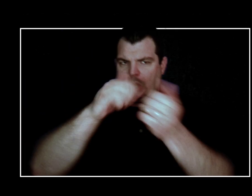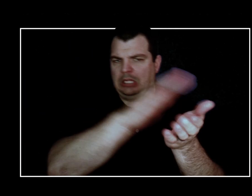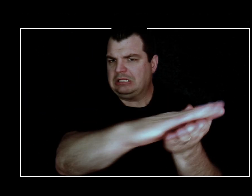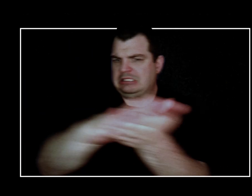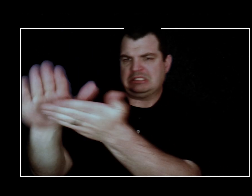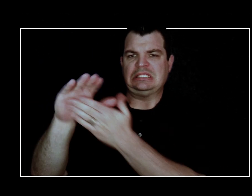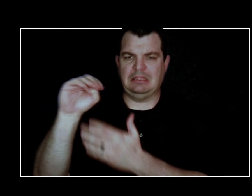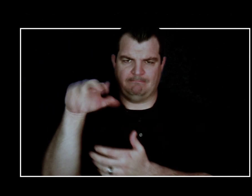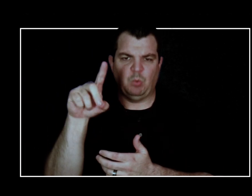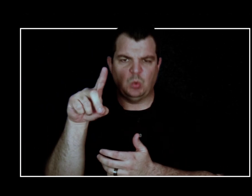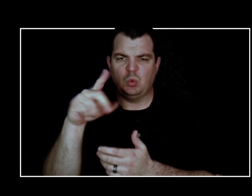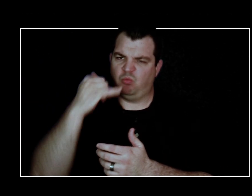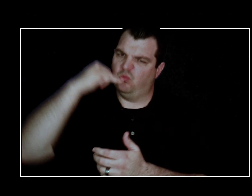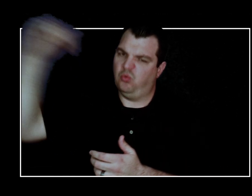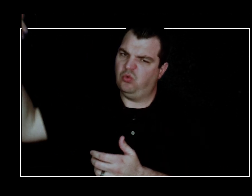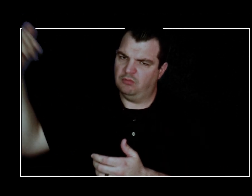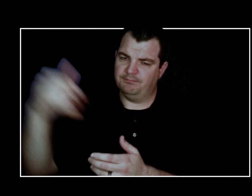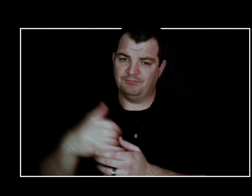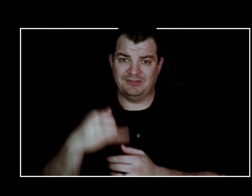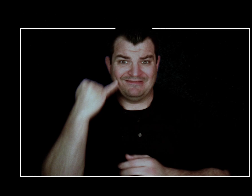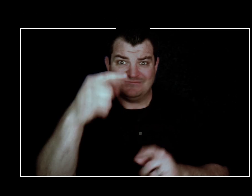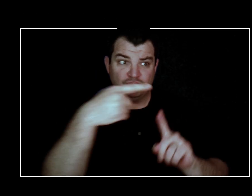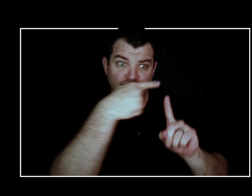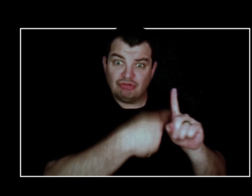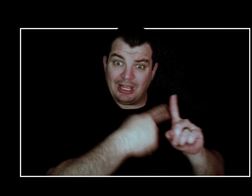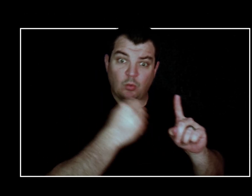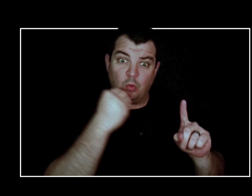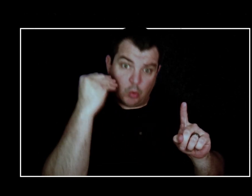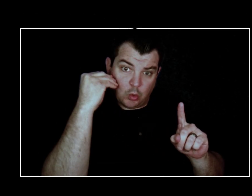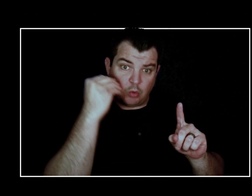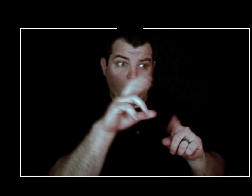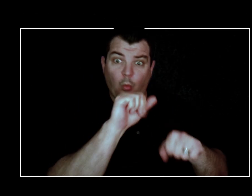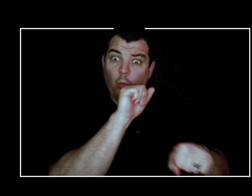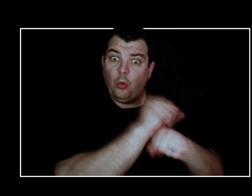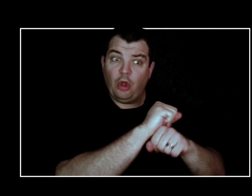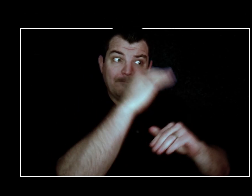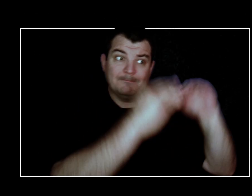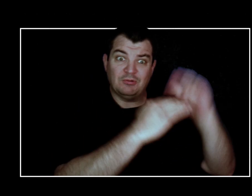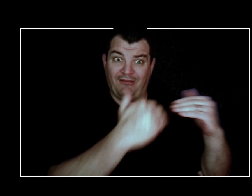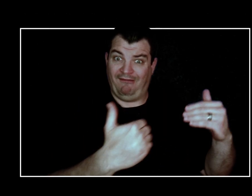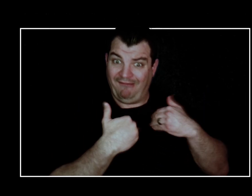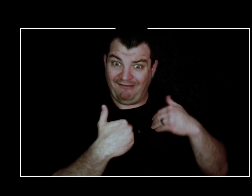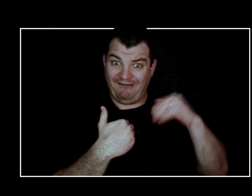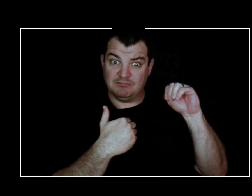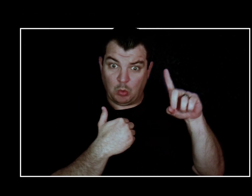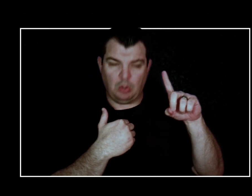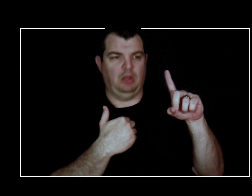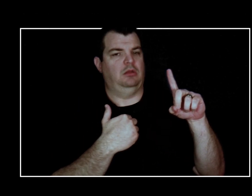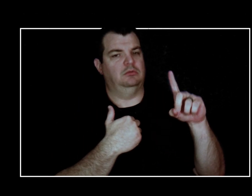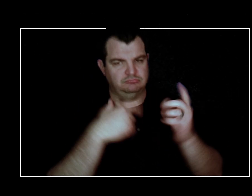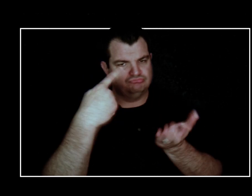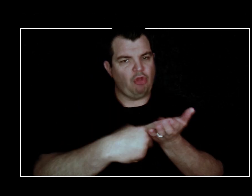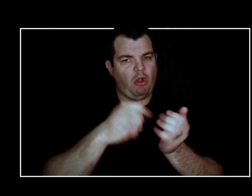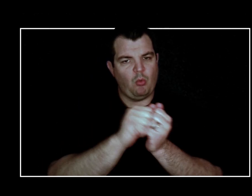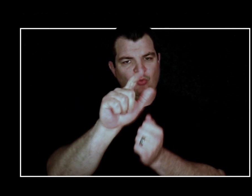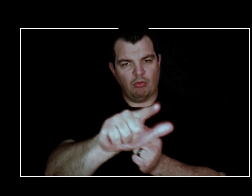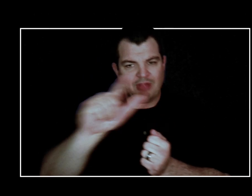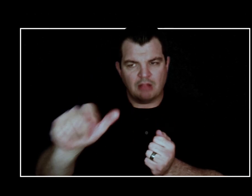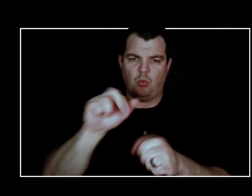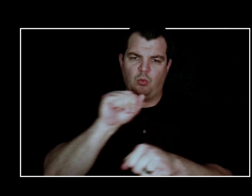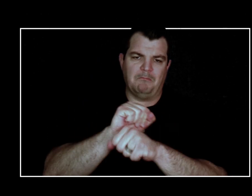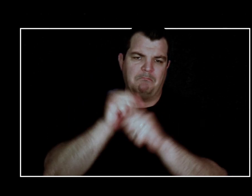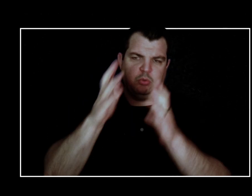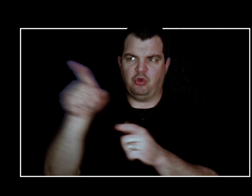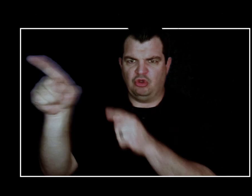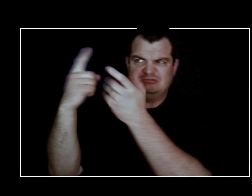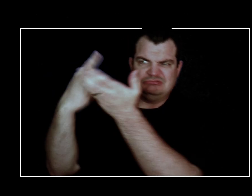contractor who knows how to clean up mold. If you rent your home or work in a building that has mold, talk to your landlord